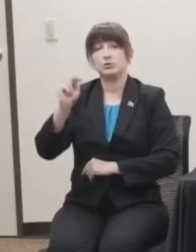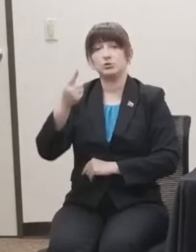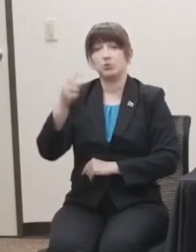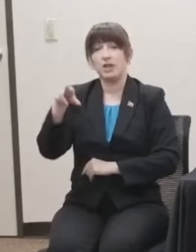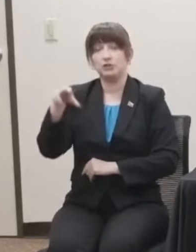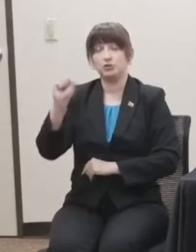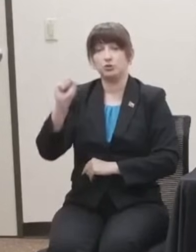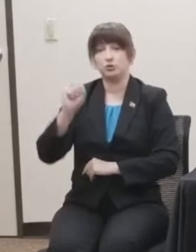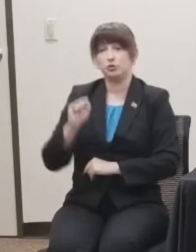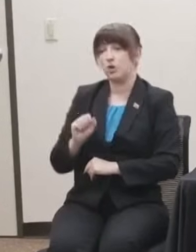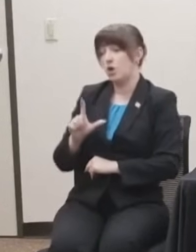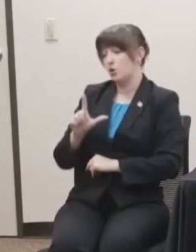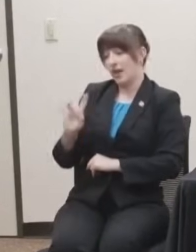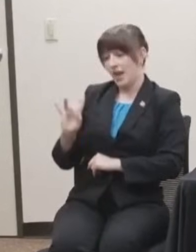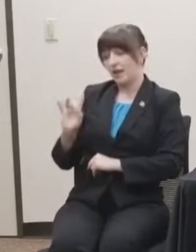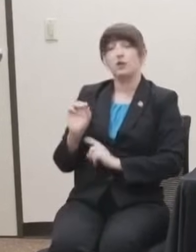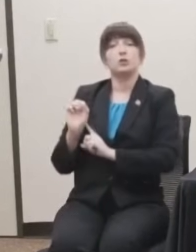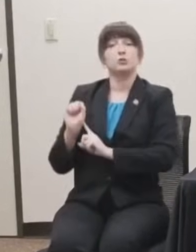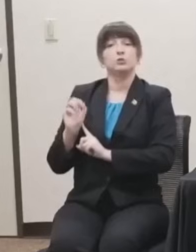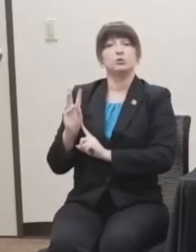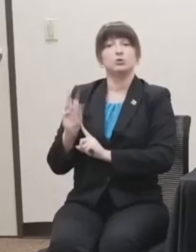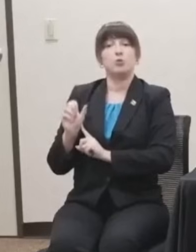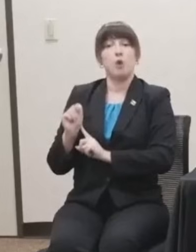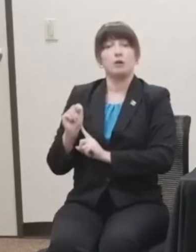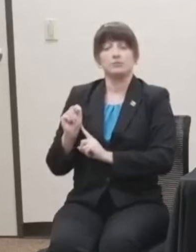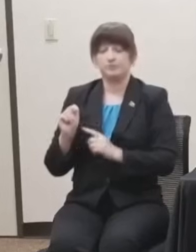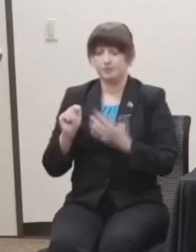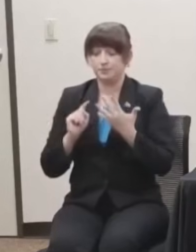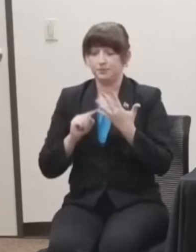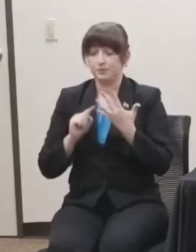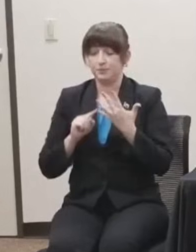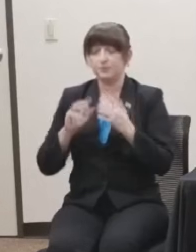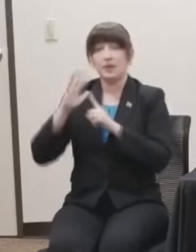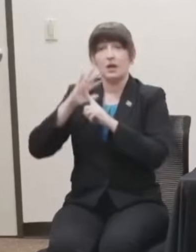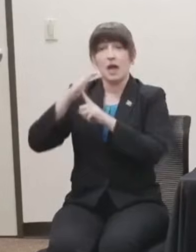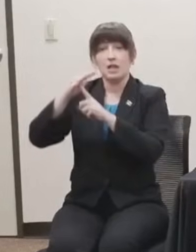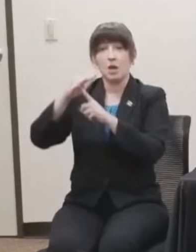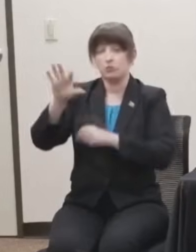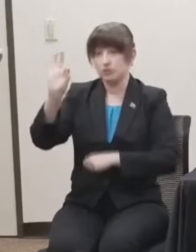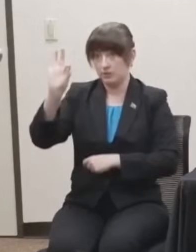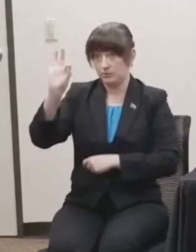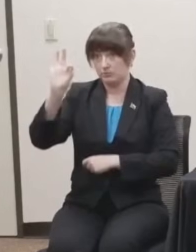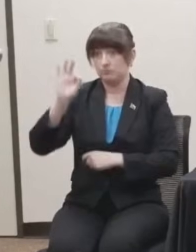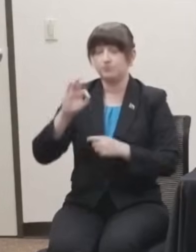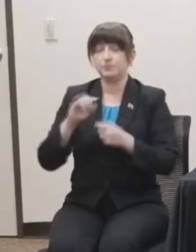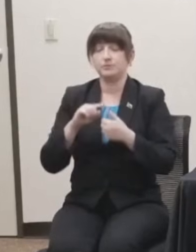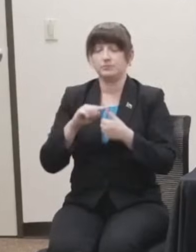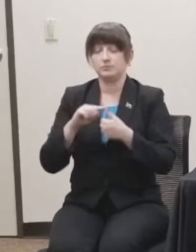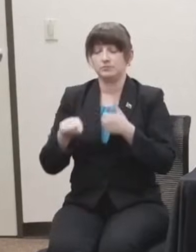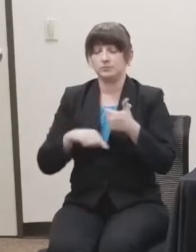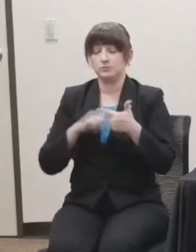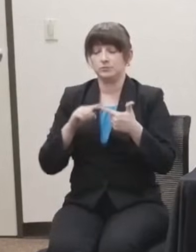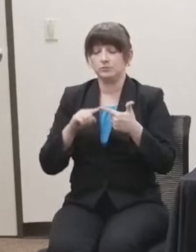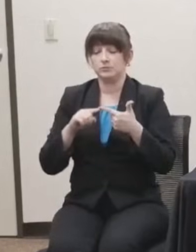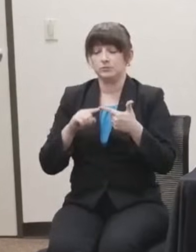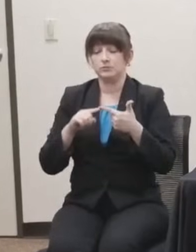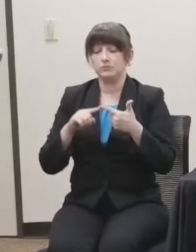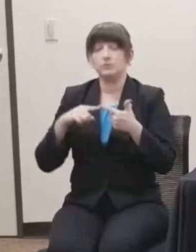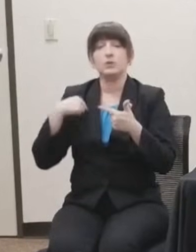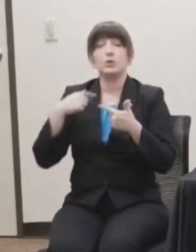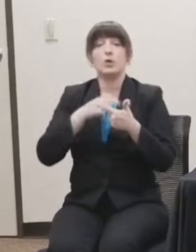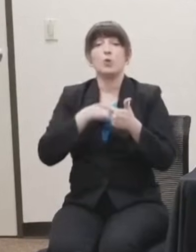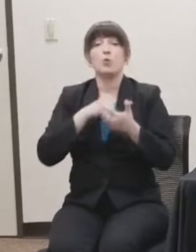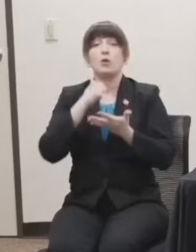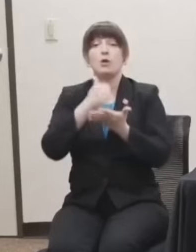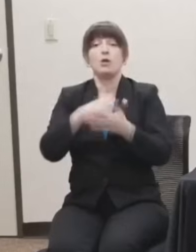SWAT guys. In addition to that, we've got 9 helicopters with tactical flight officers. We're providing cell towers